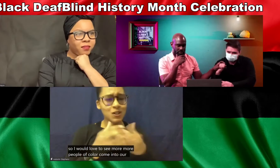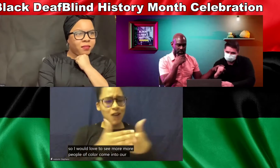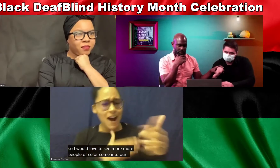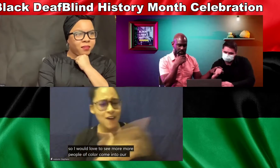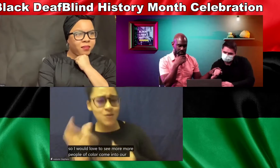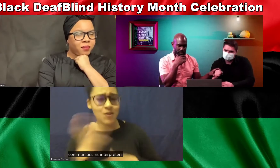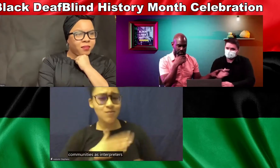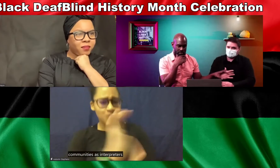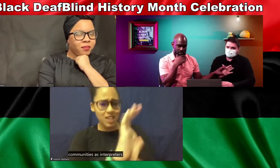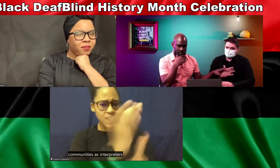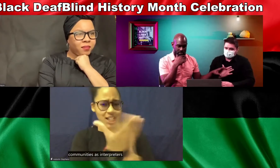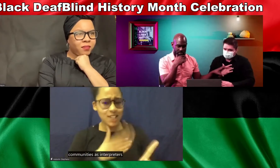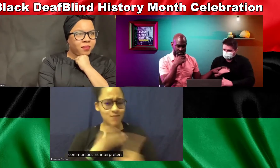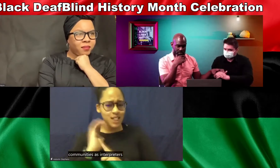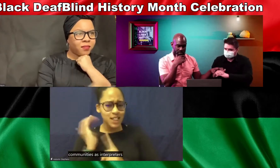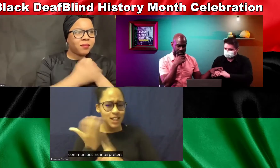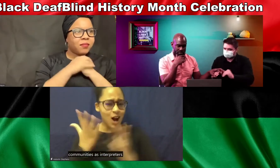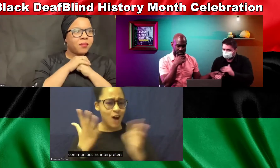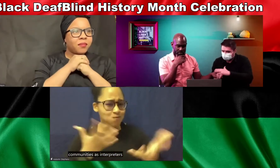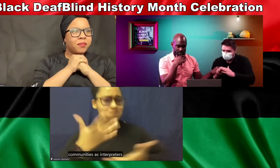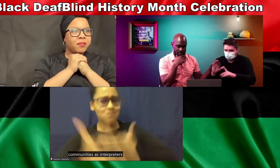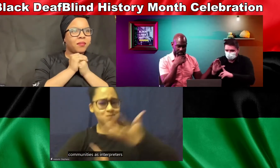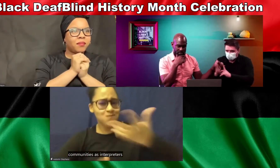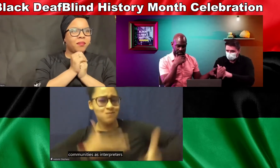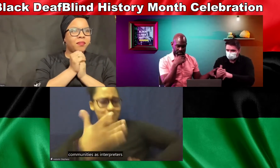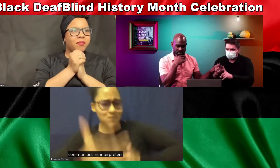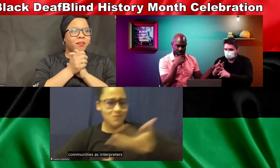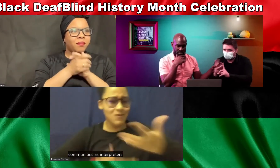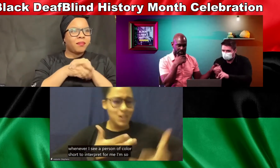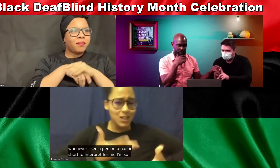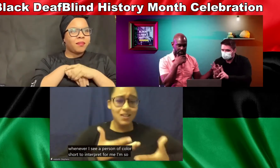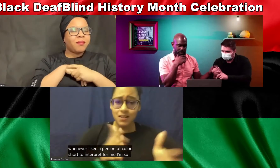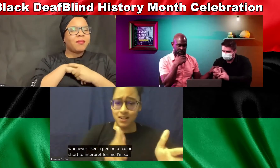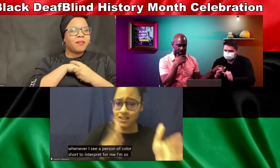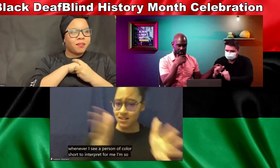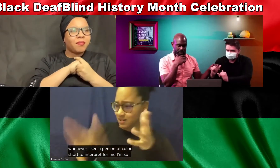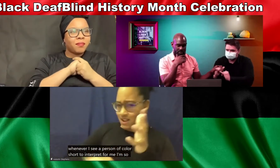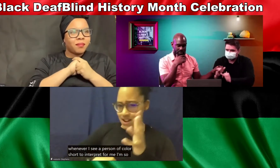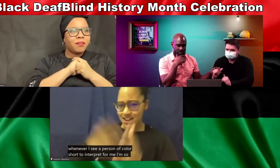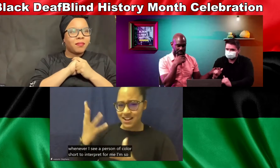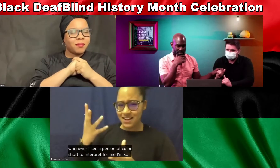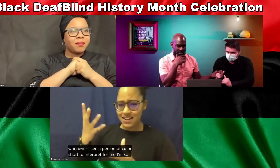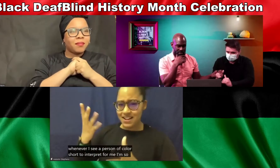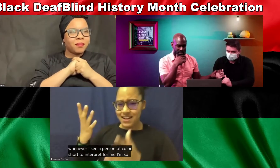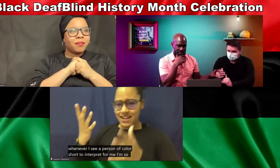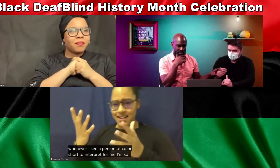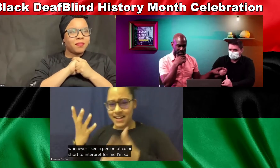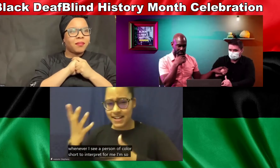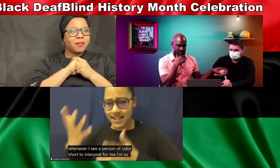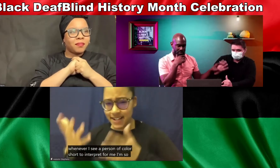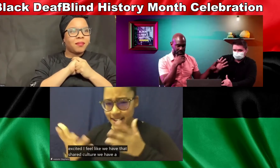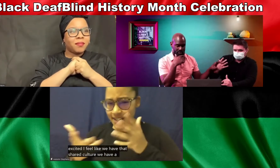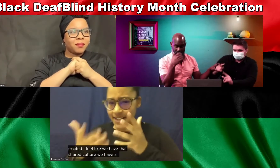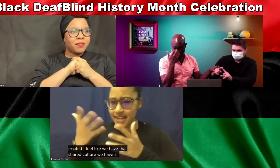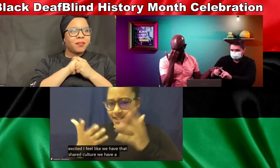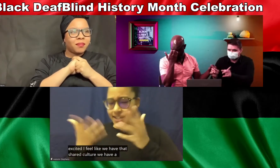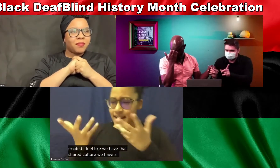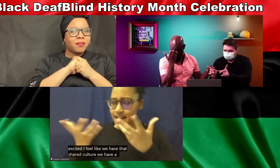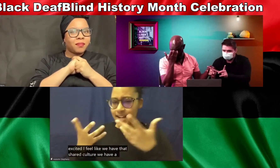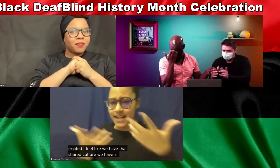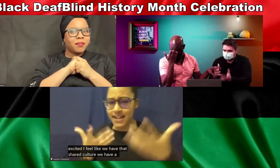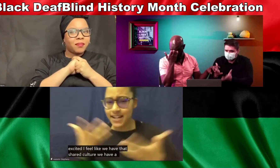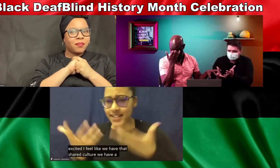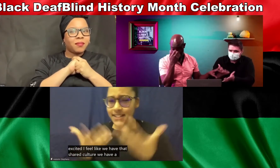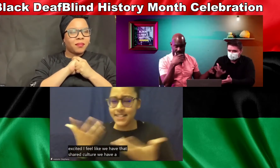Whenever I see a person of color show up to interpret for me, I'm so excited. I feel like we have that shared culture, we have a connection. And then when I have a